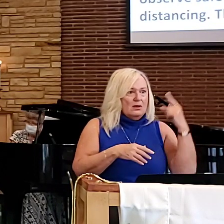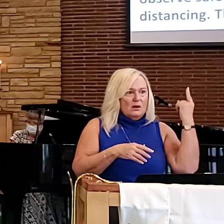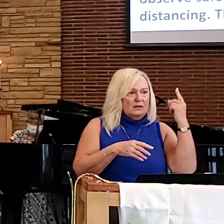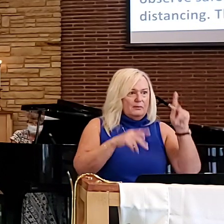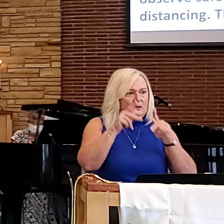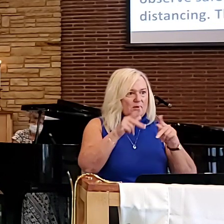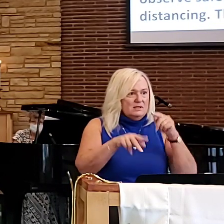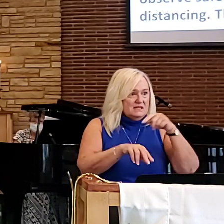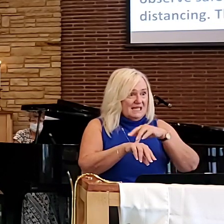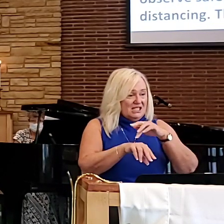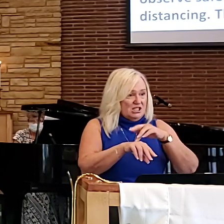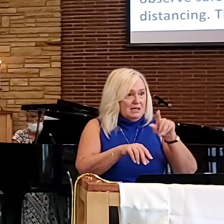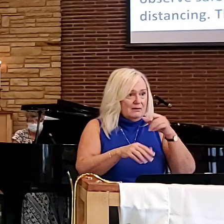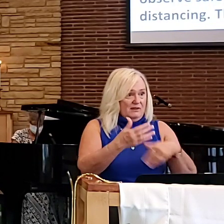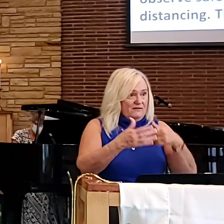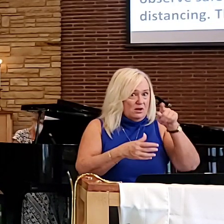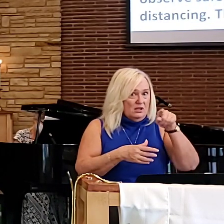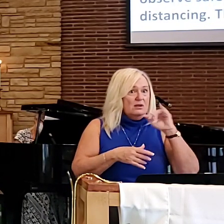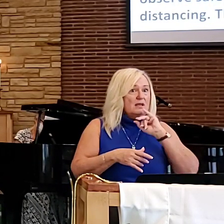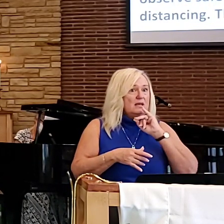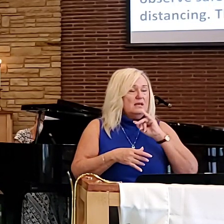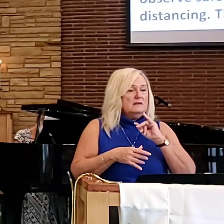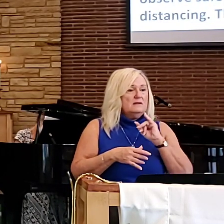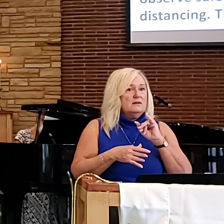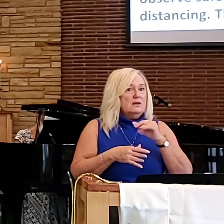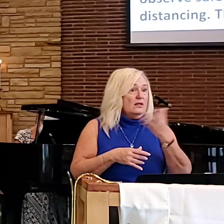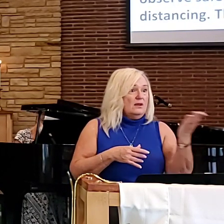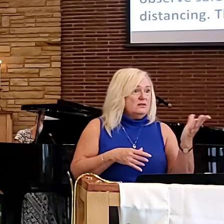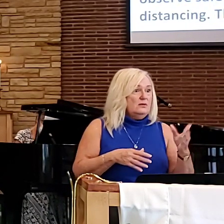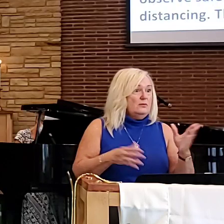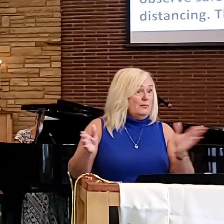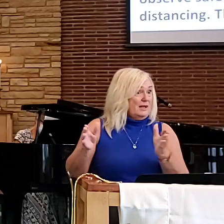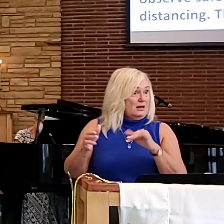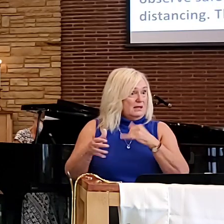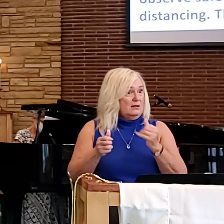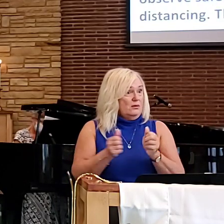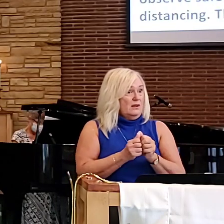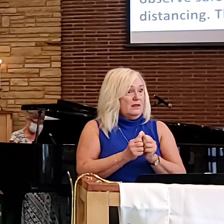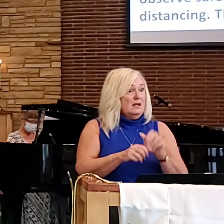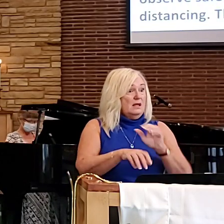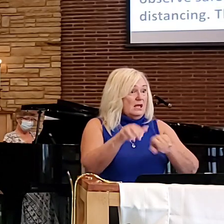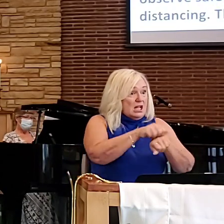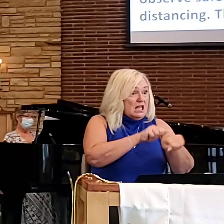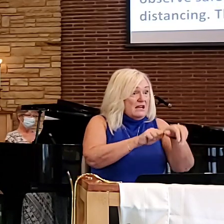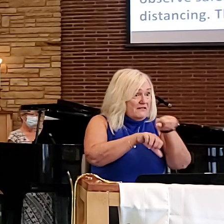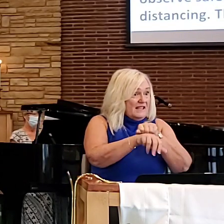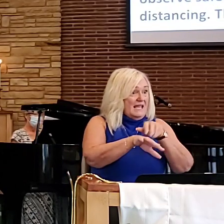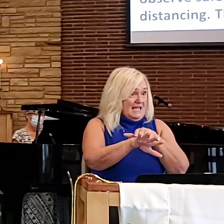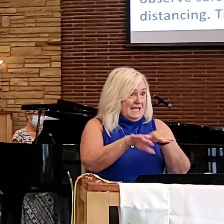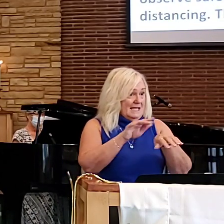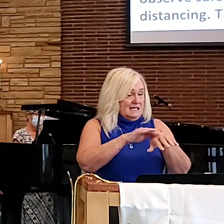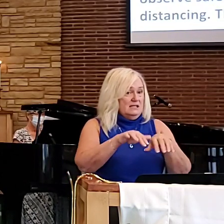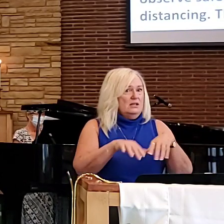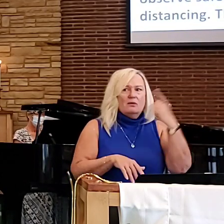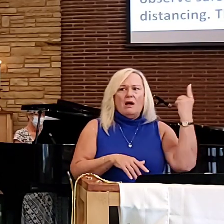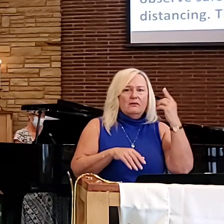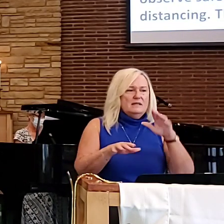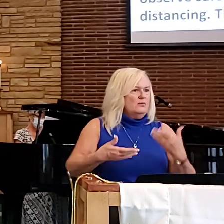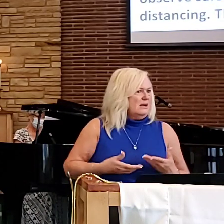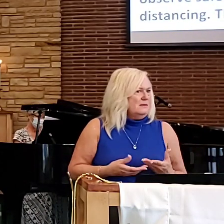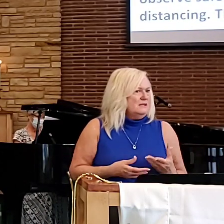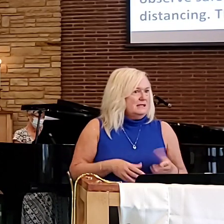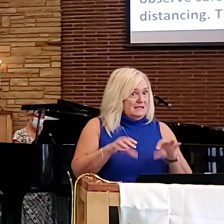it before you is those who prepared it with gloved hands. You are always welcome to